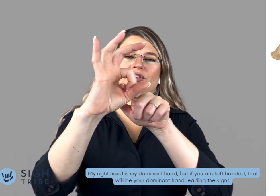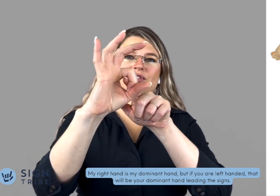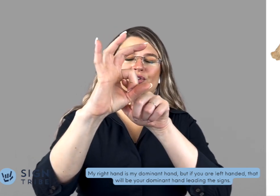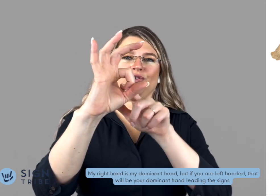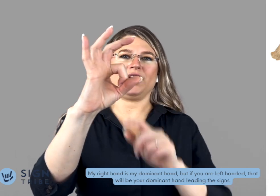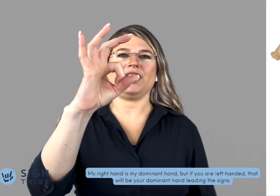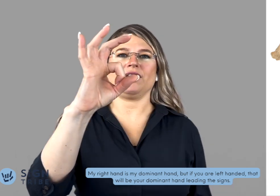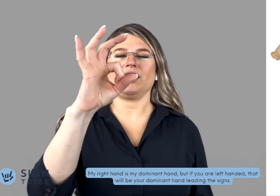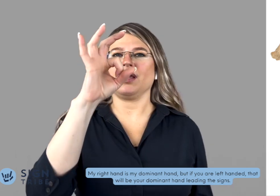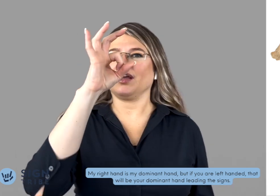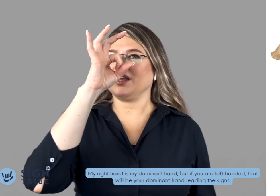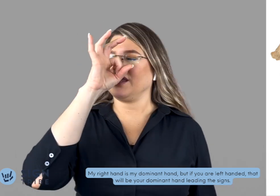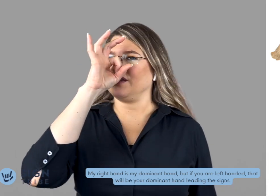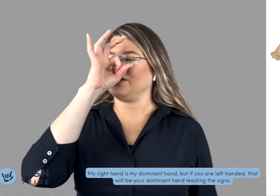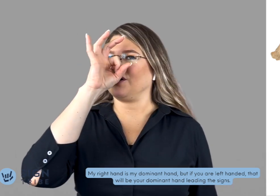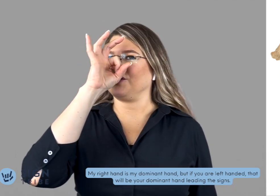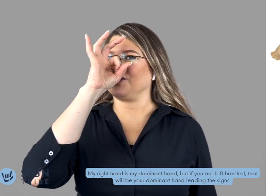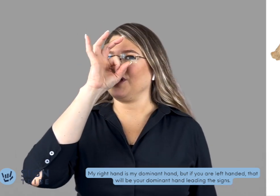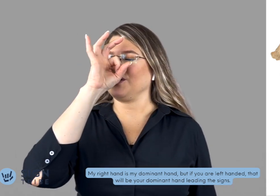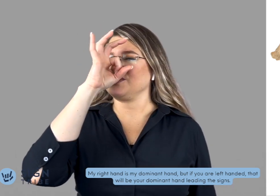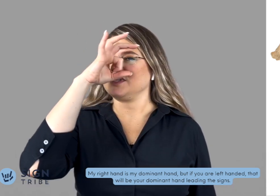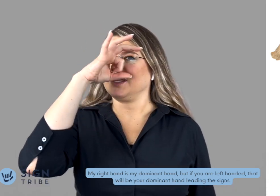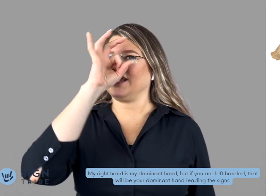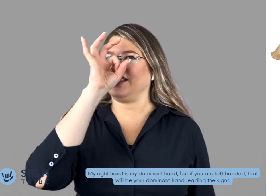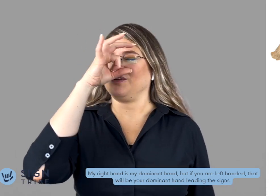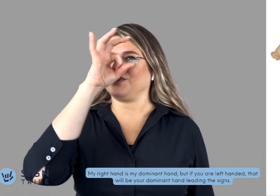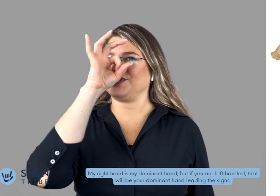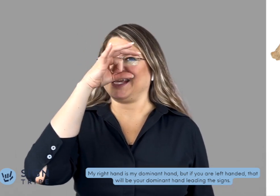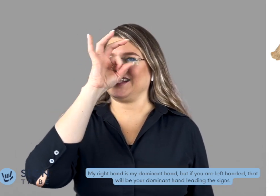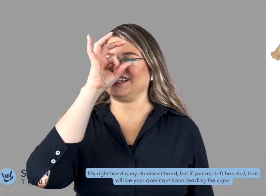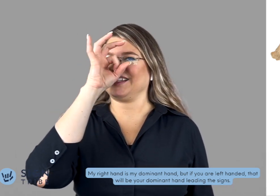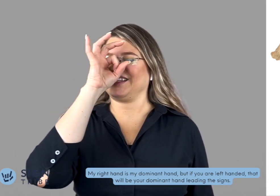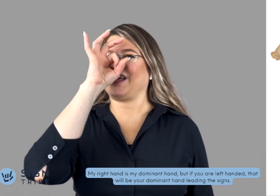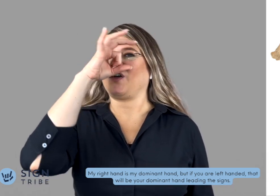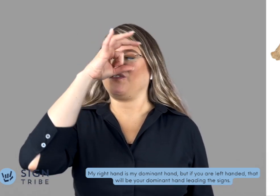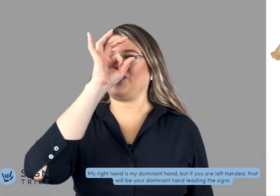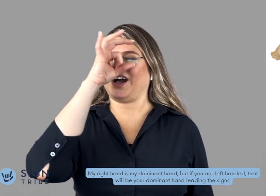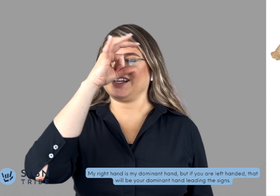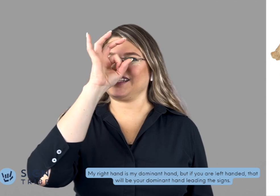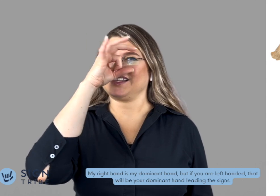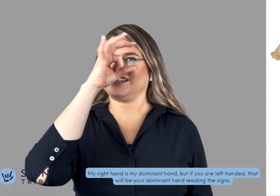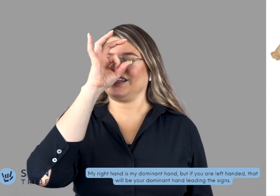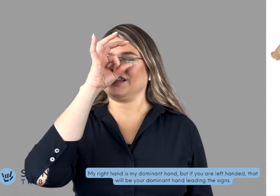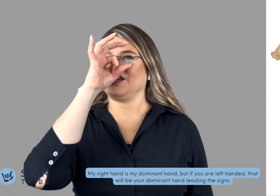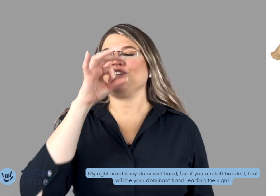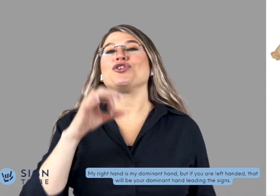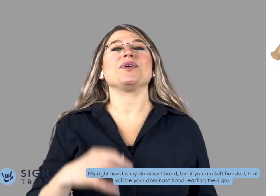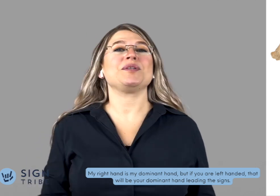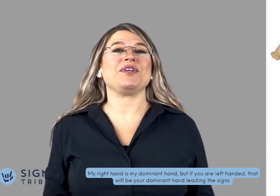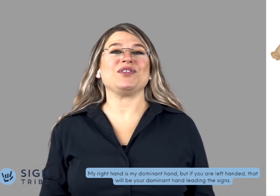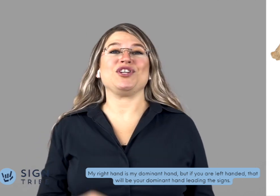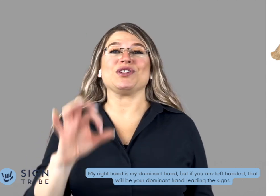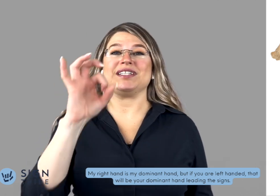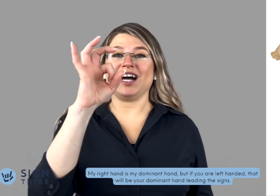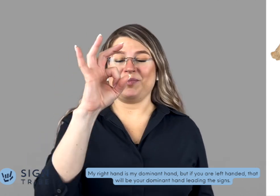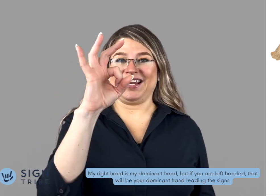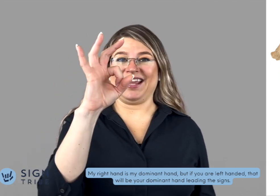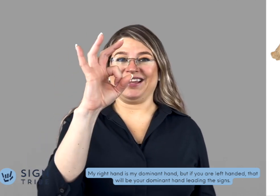circle here and on your nose, and then rotate. Fox. You're going to be using your dominant hand for